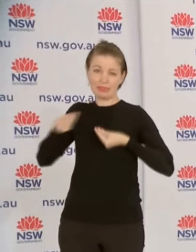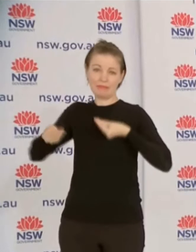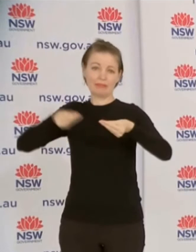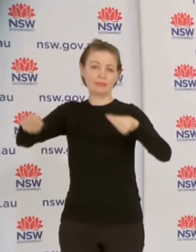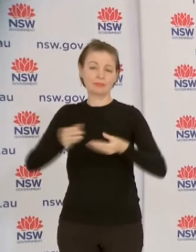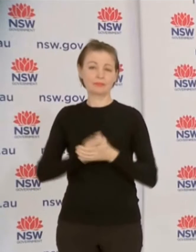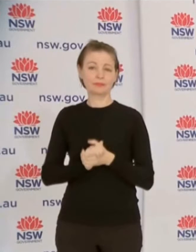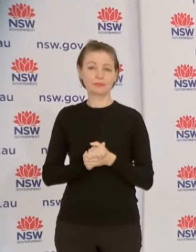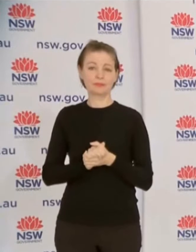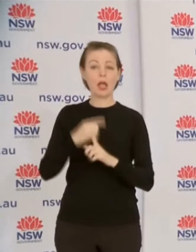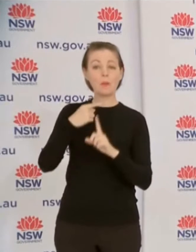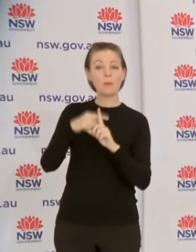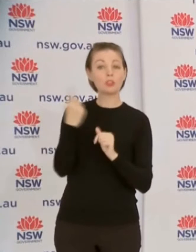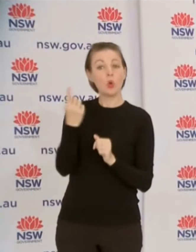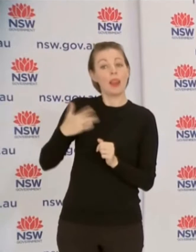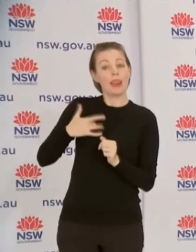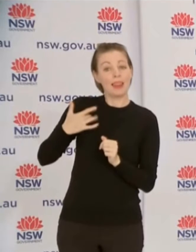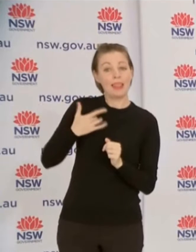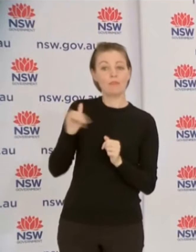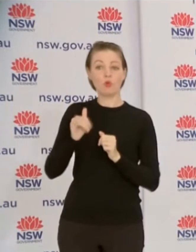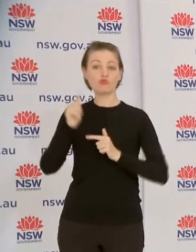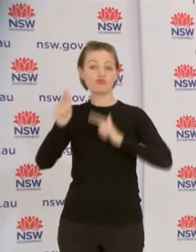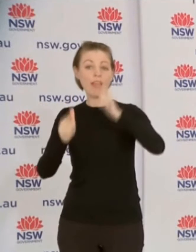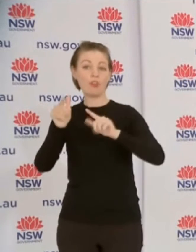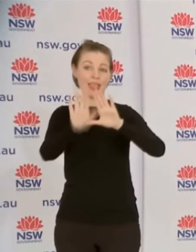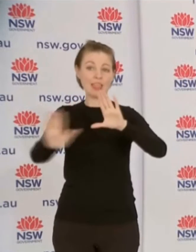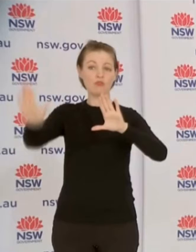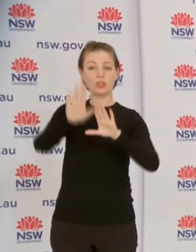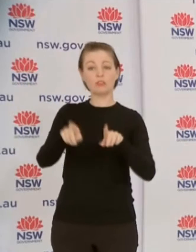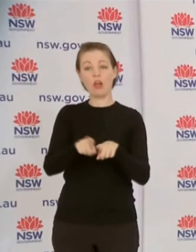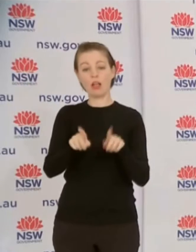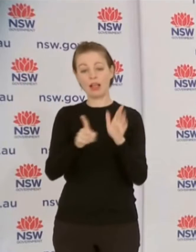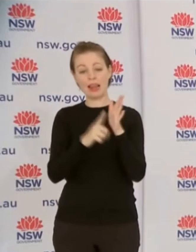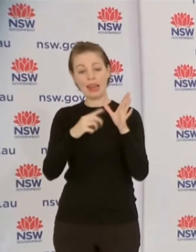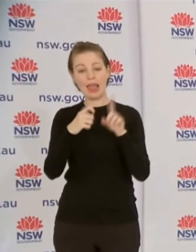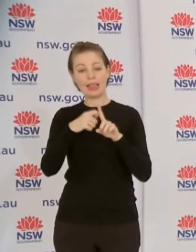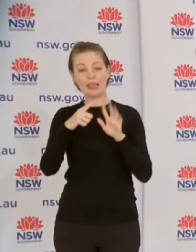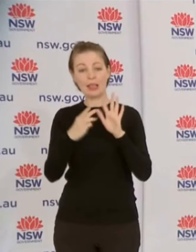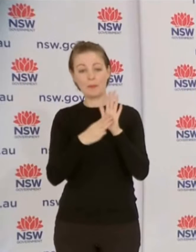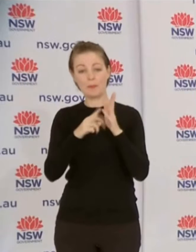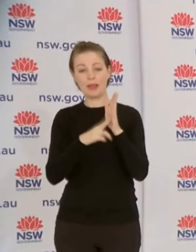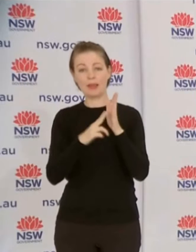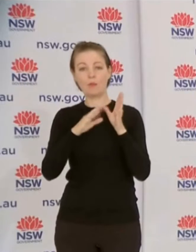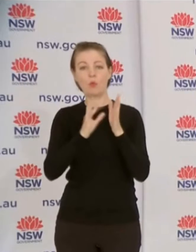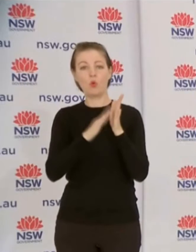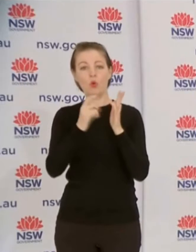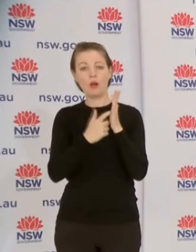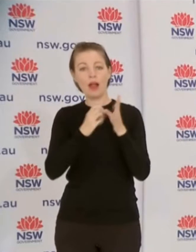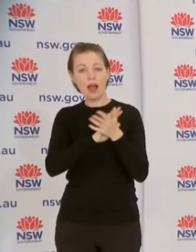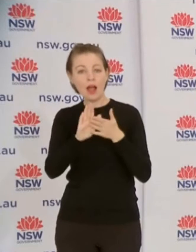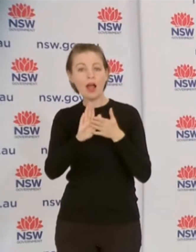concern. So people who live in or travel through areas like Lake Munamora, Sharm Haven, San